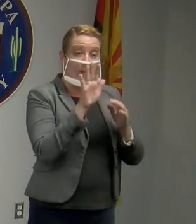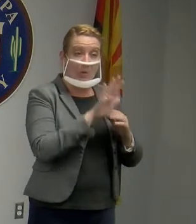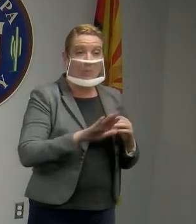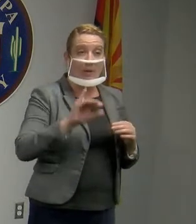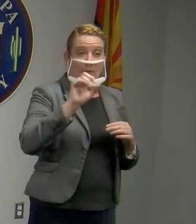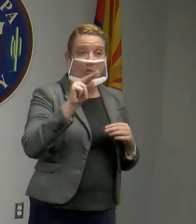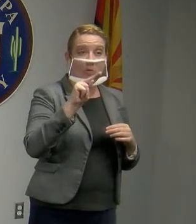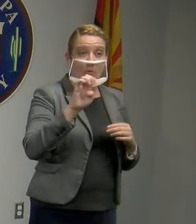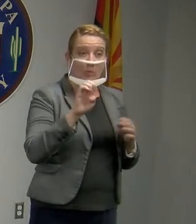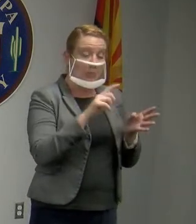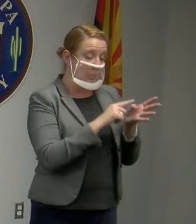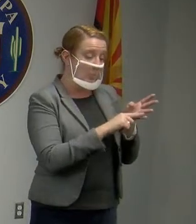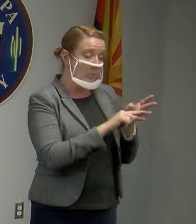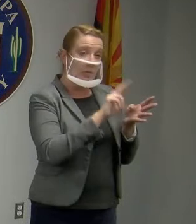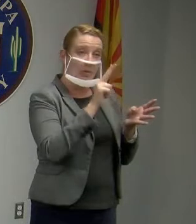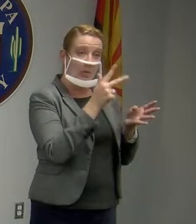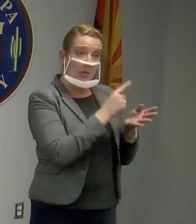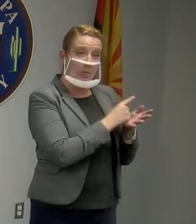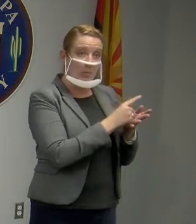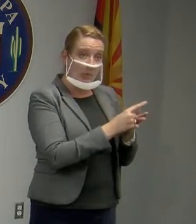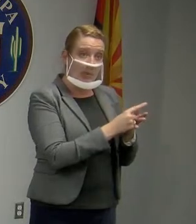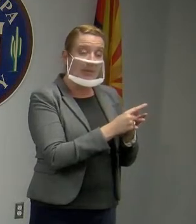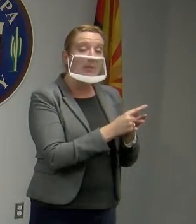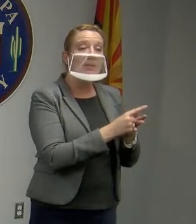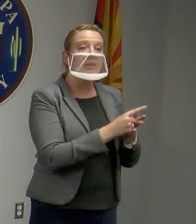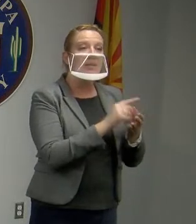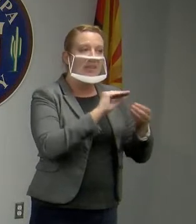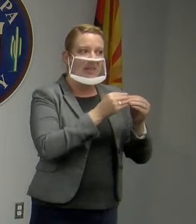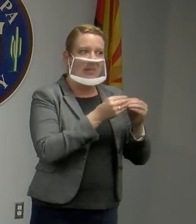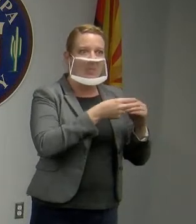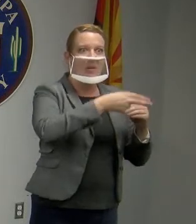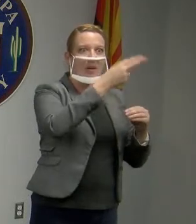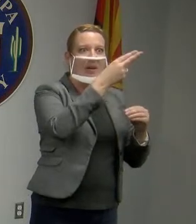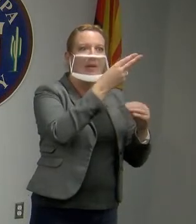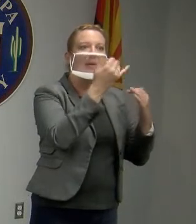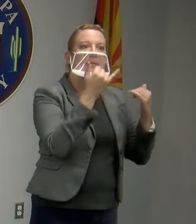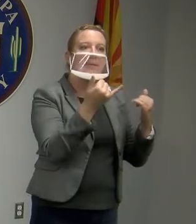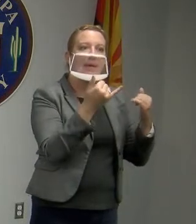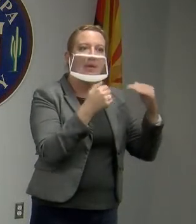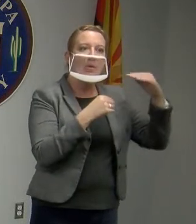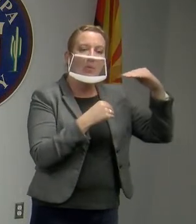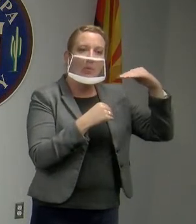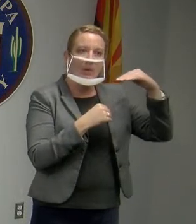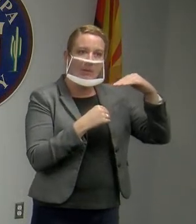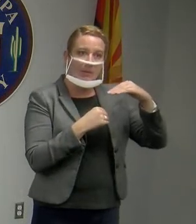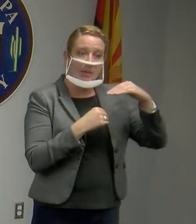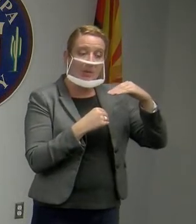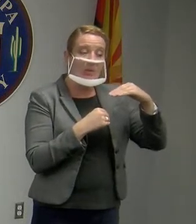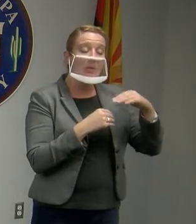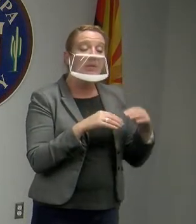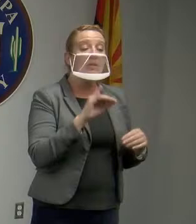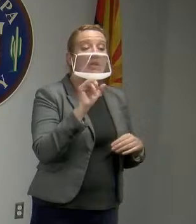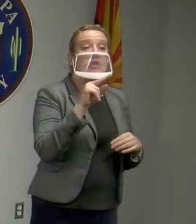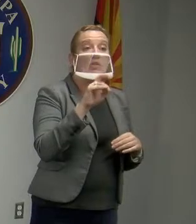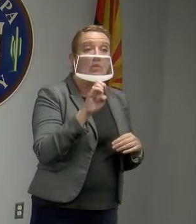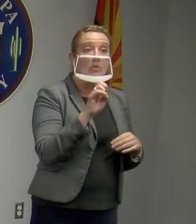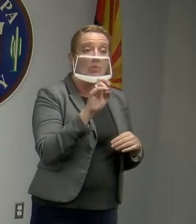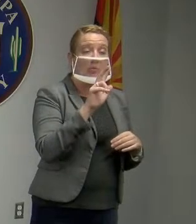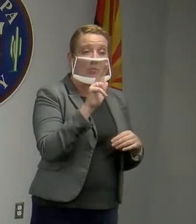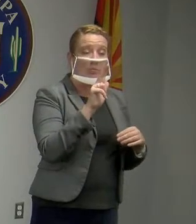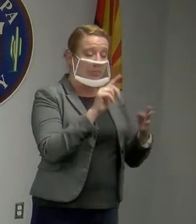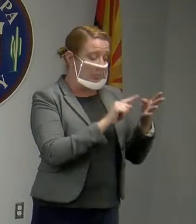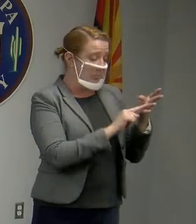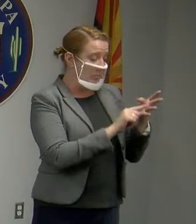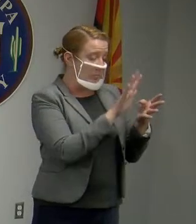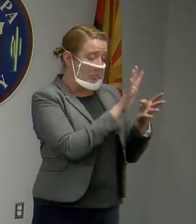around the time that the governor closed bars and gyms and did some other things. But what we found is that